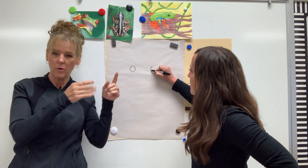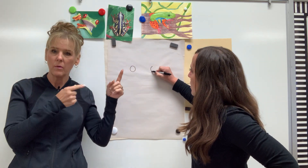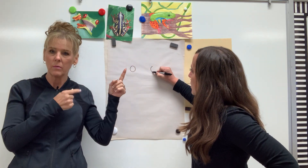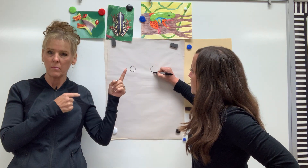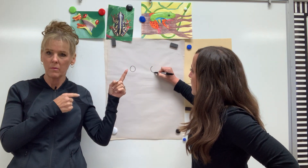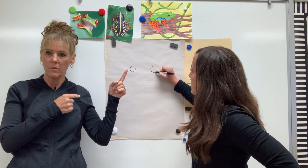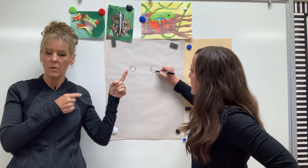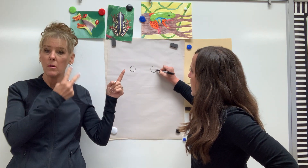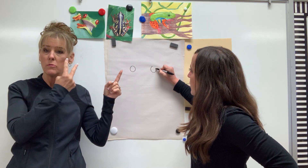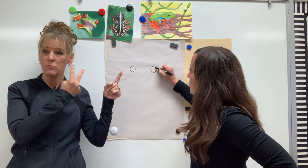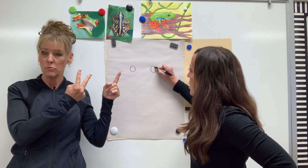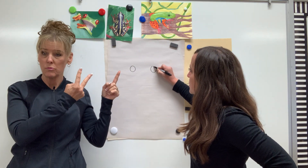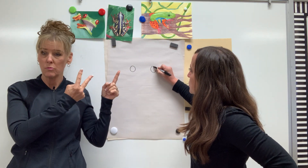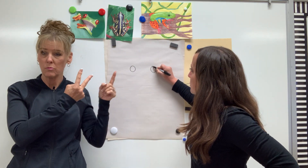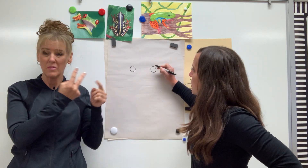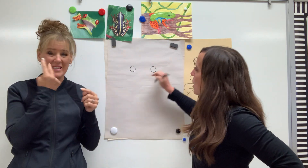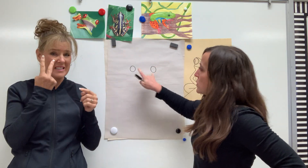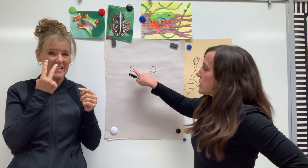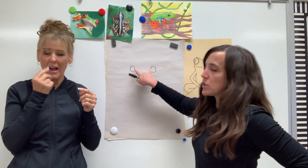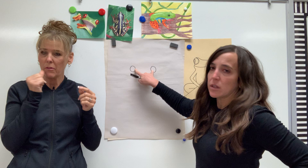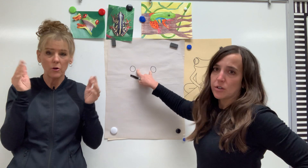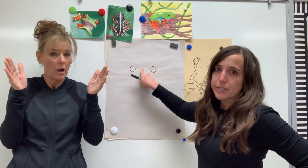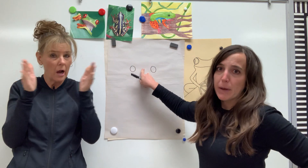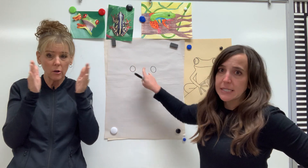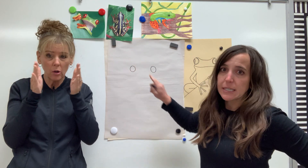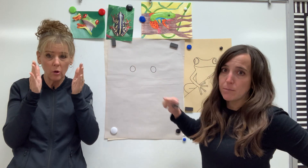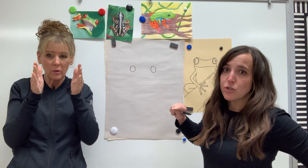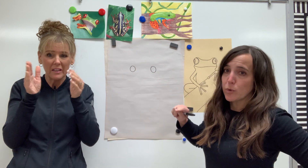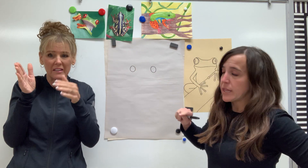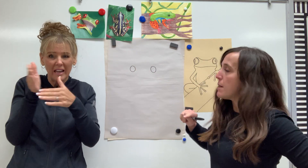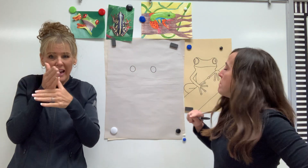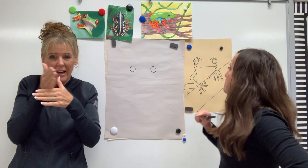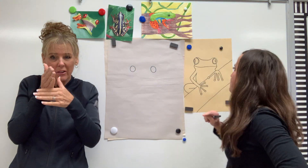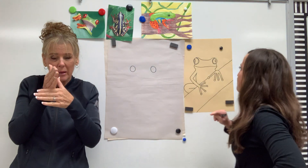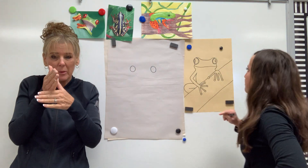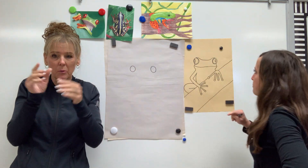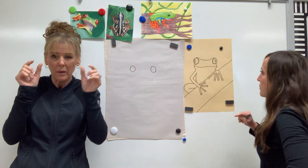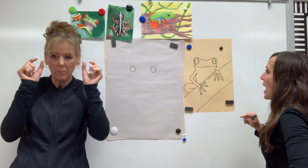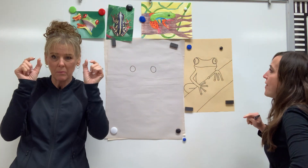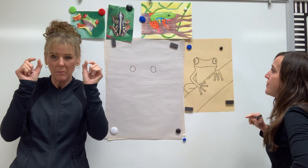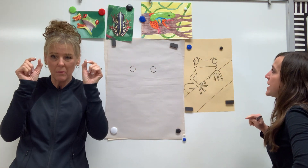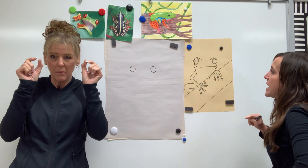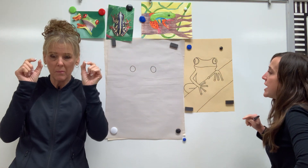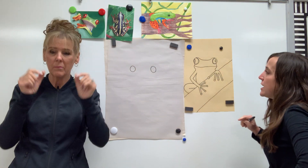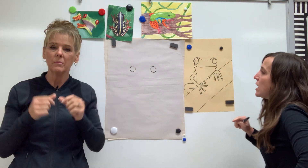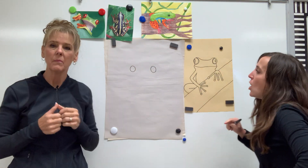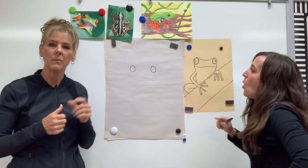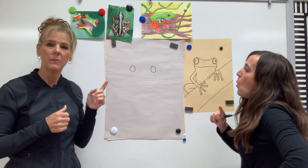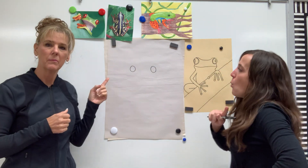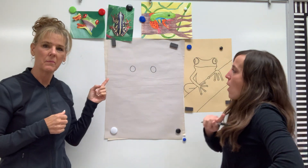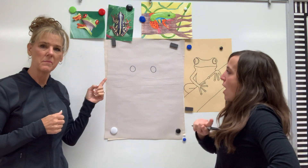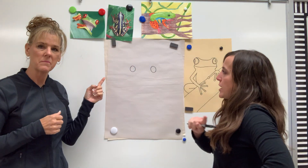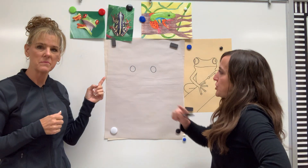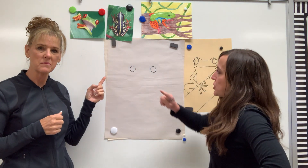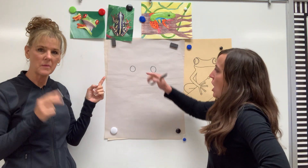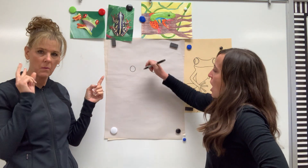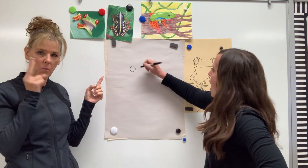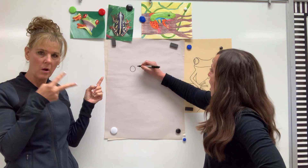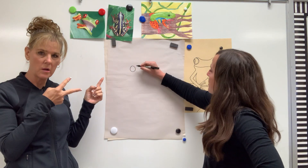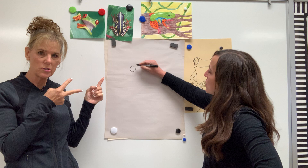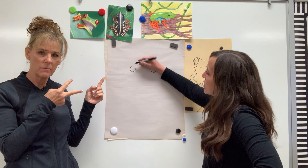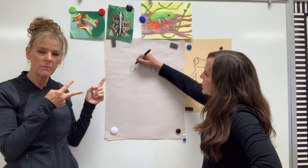2 eyeballs, and see how they're not super close. There's a little space in between them. And then